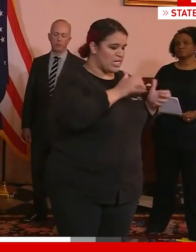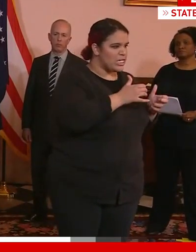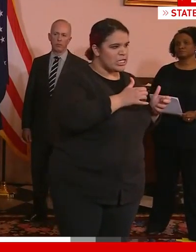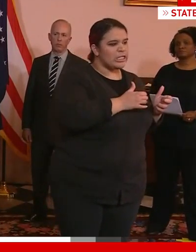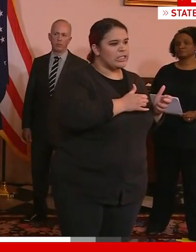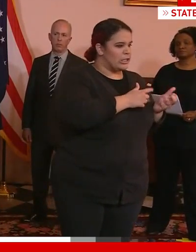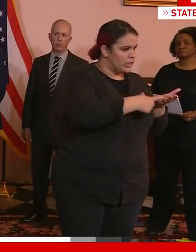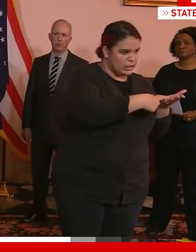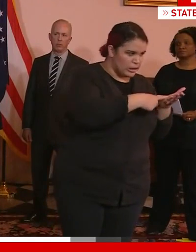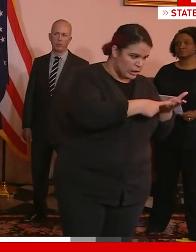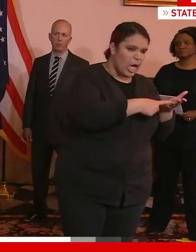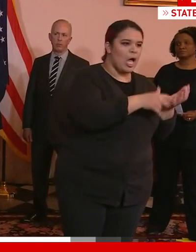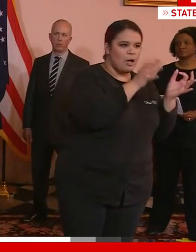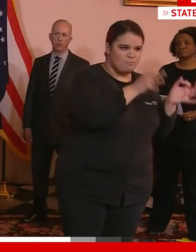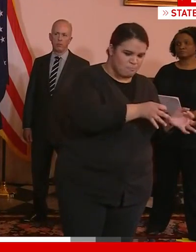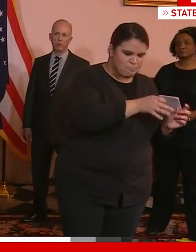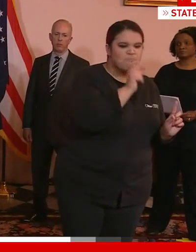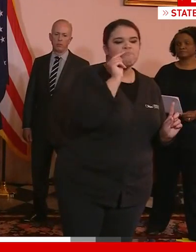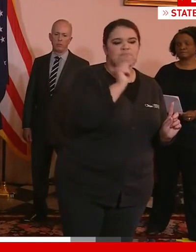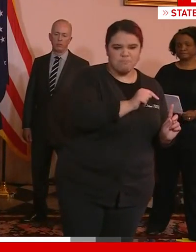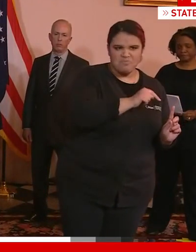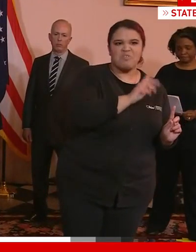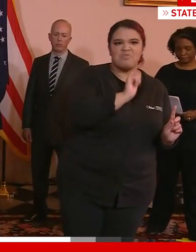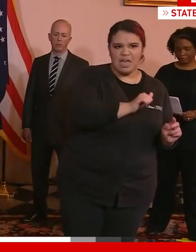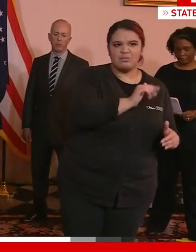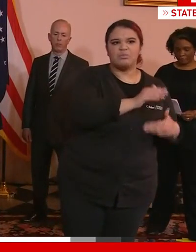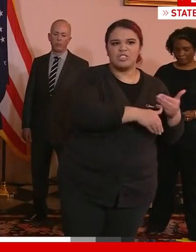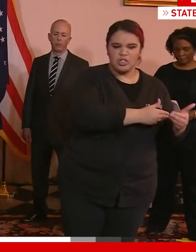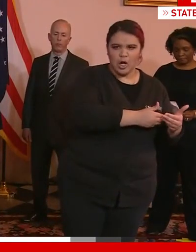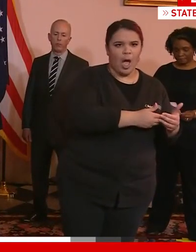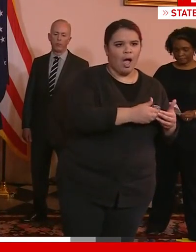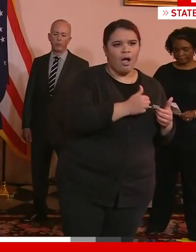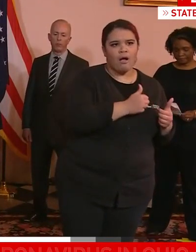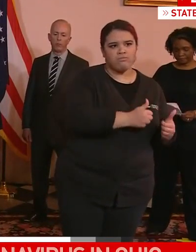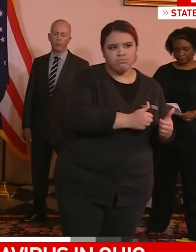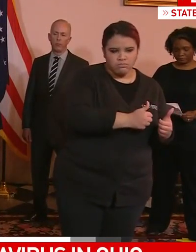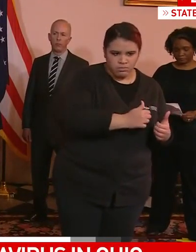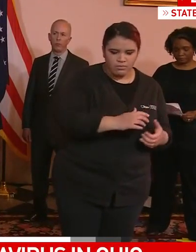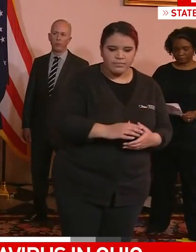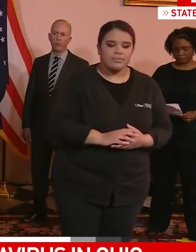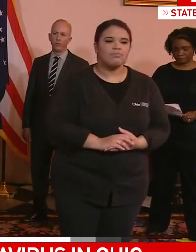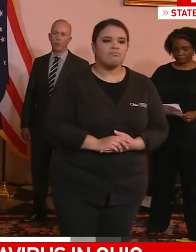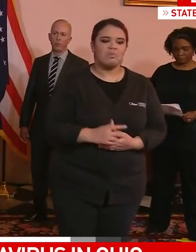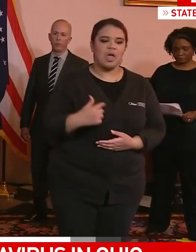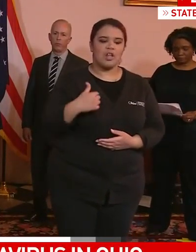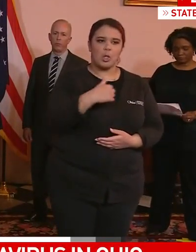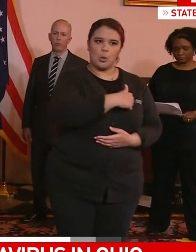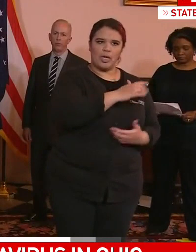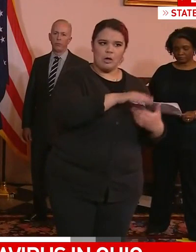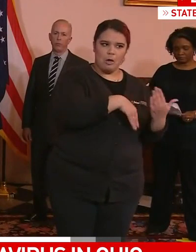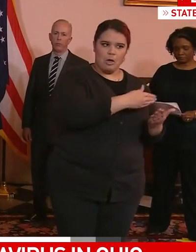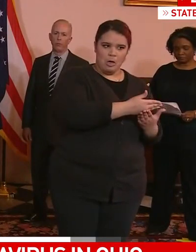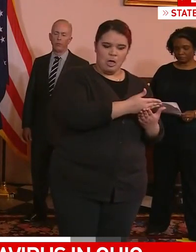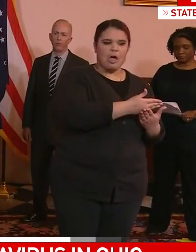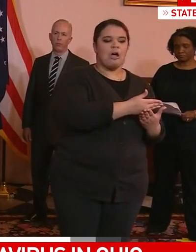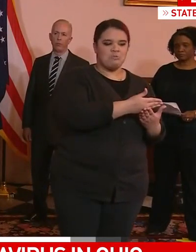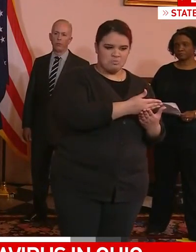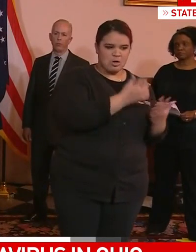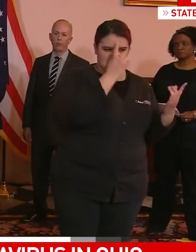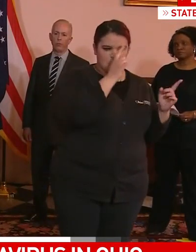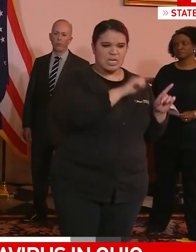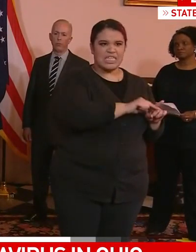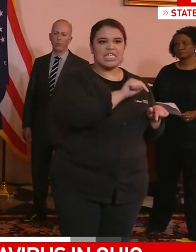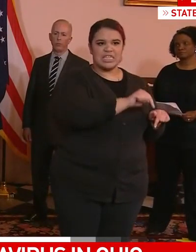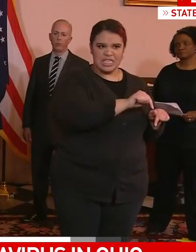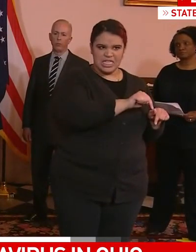the hospital board leadership for the Ohio Hospital Association. And we feel it's a good